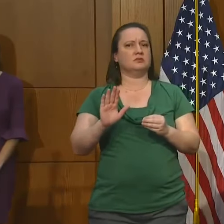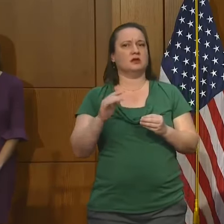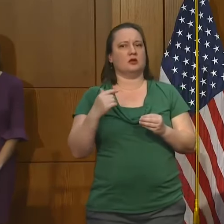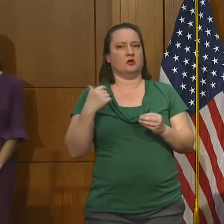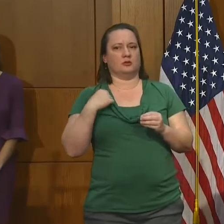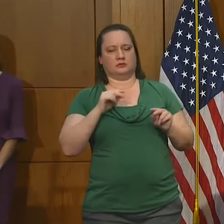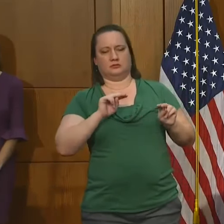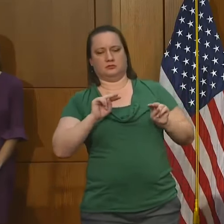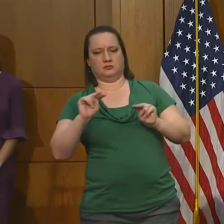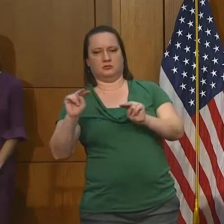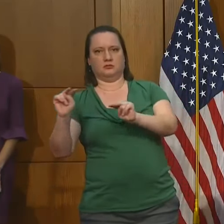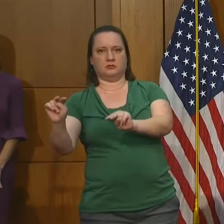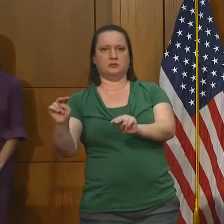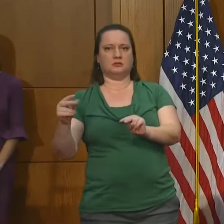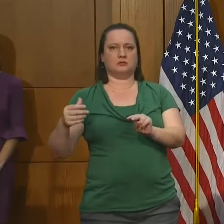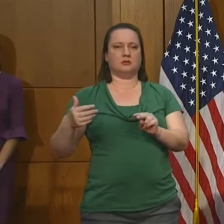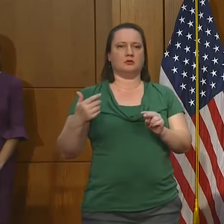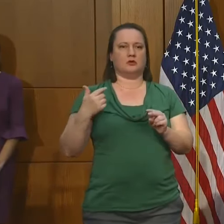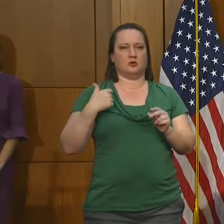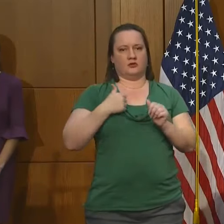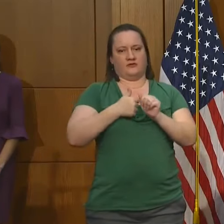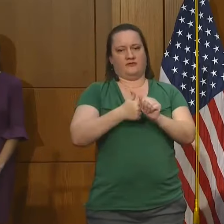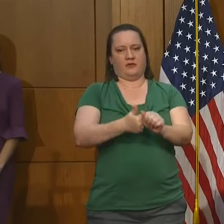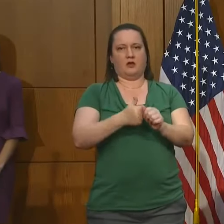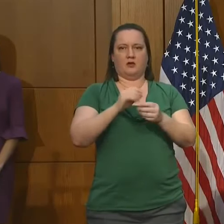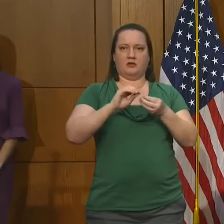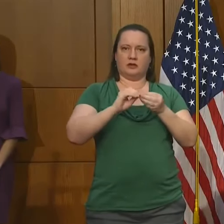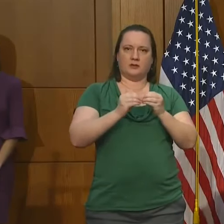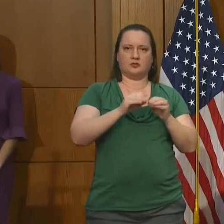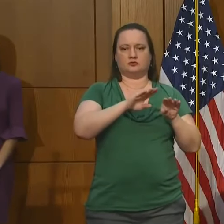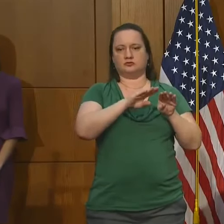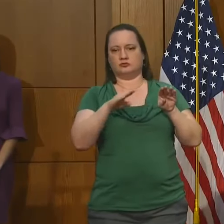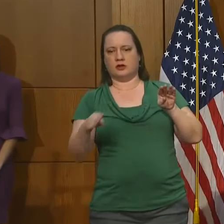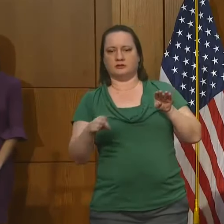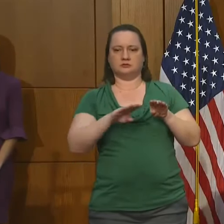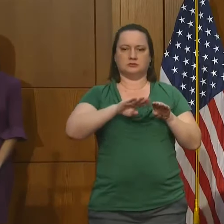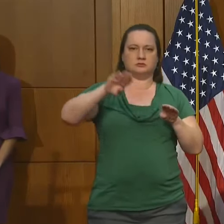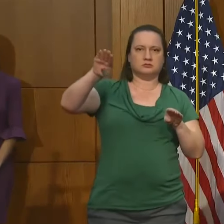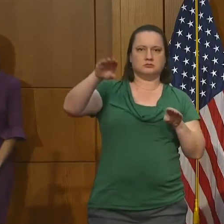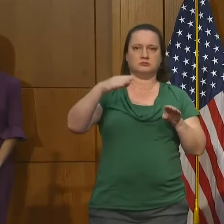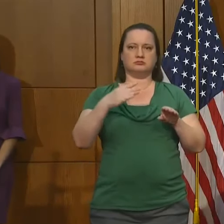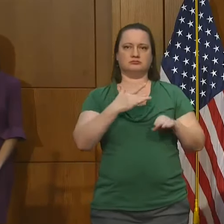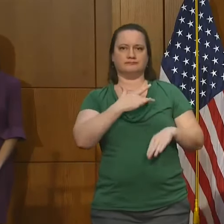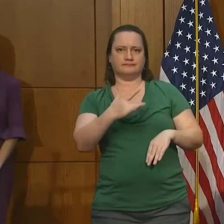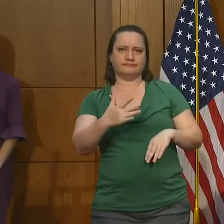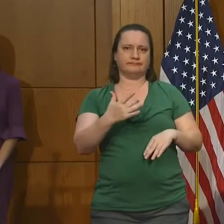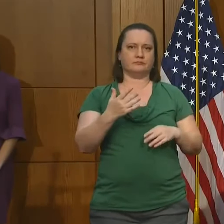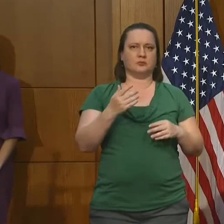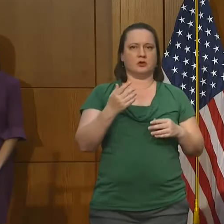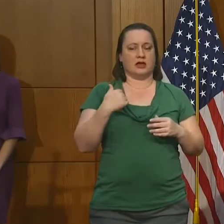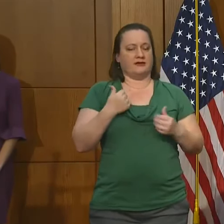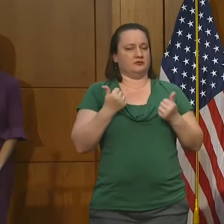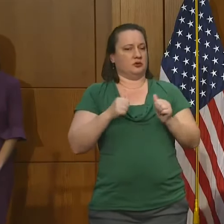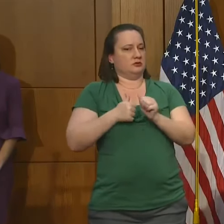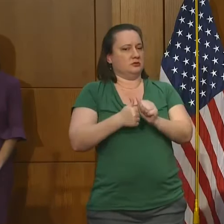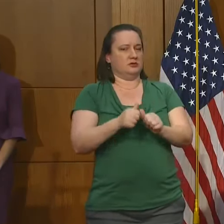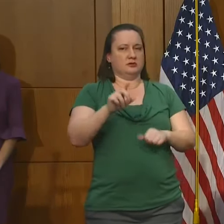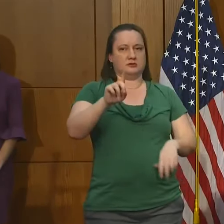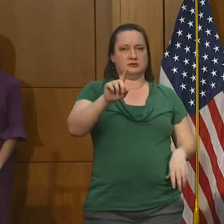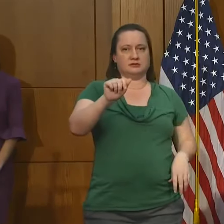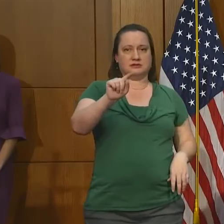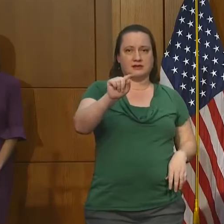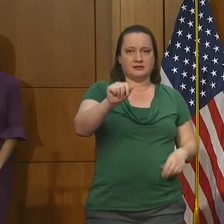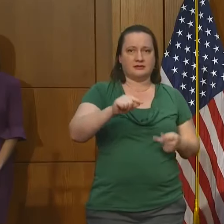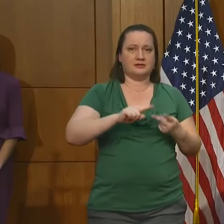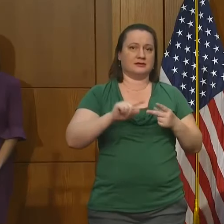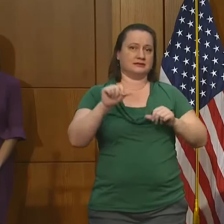move into phase 1. We followed that, and I've tried to use as best we can data and science, and a lot of that has